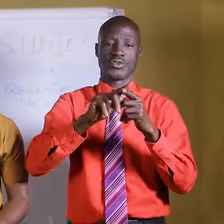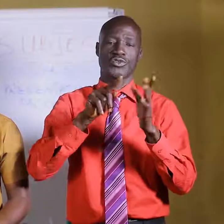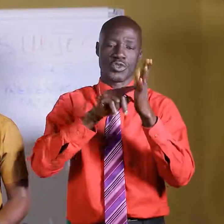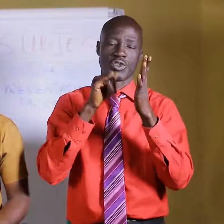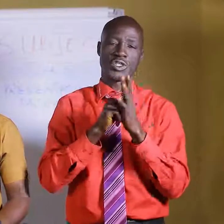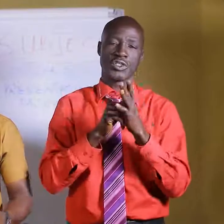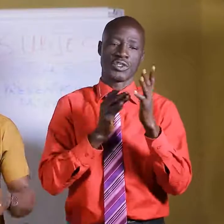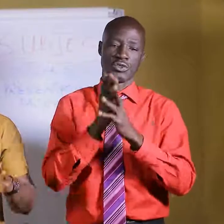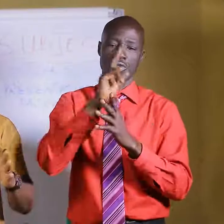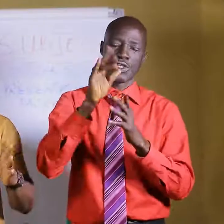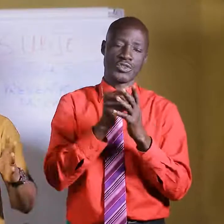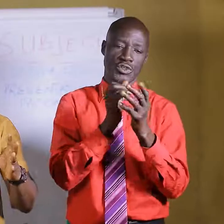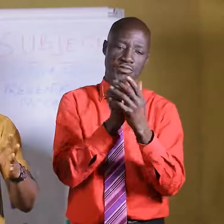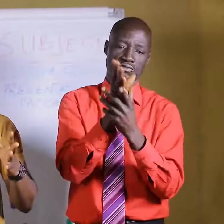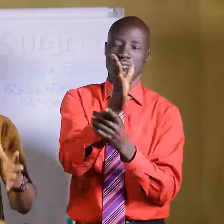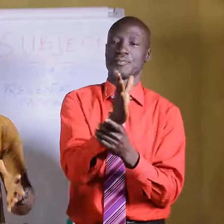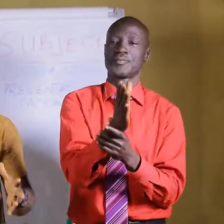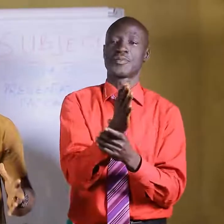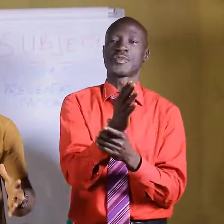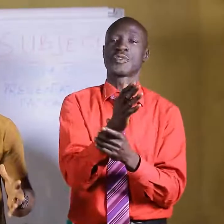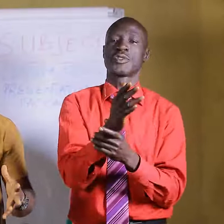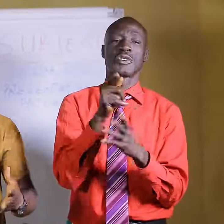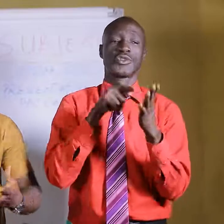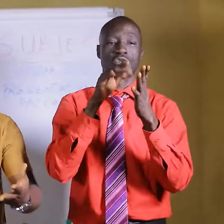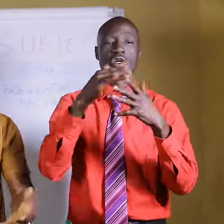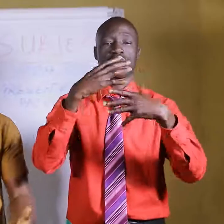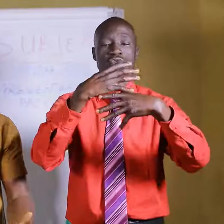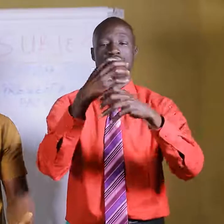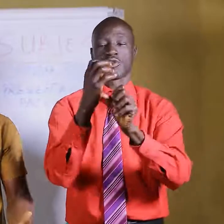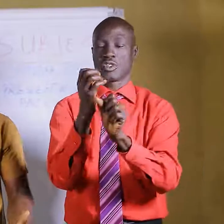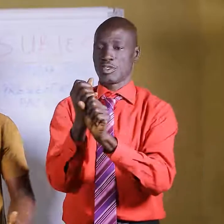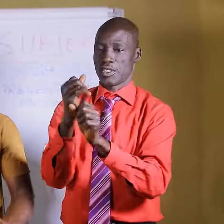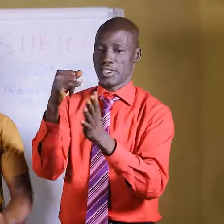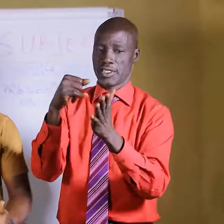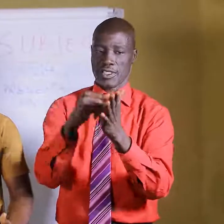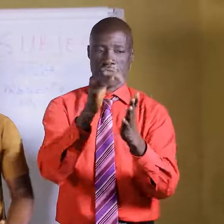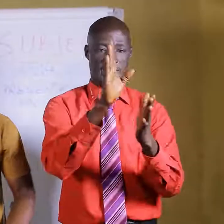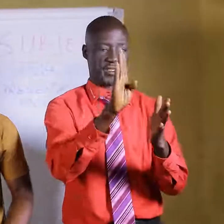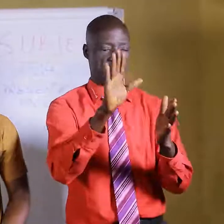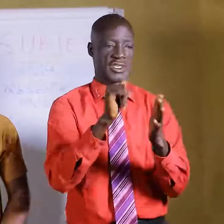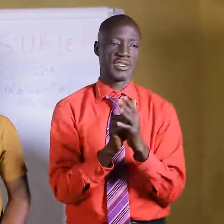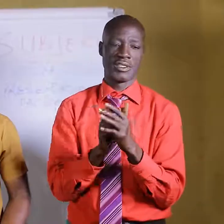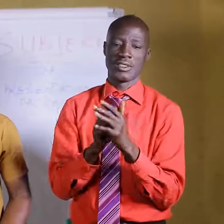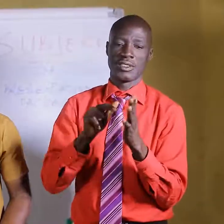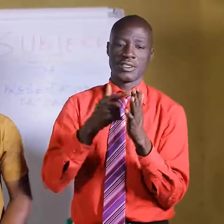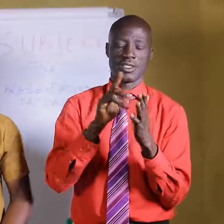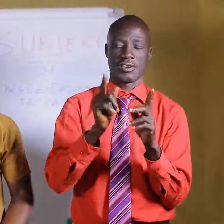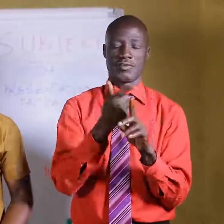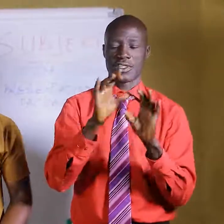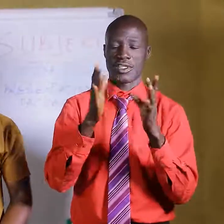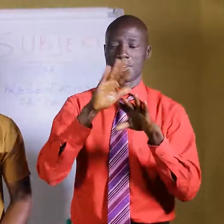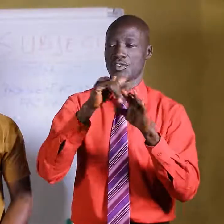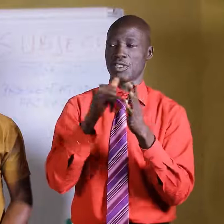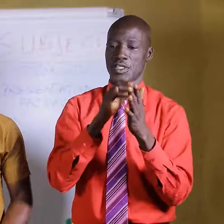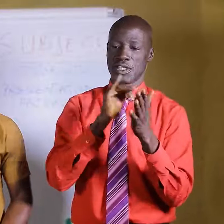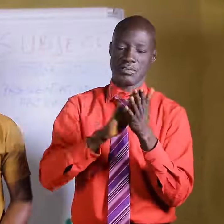basically, we saw how to create a blank document, how to start up. So this is our first class on presentation package, and